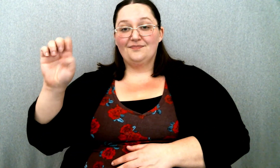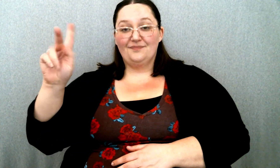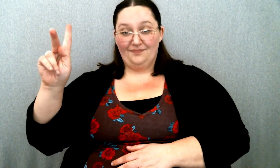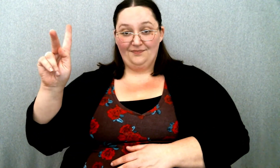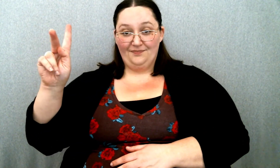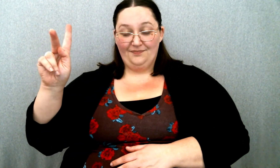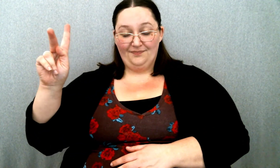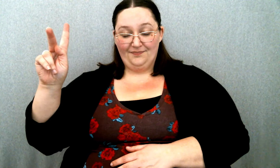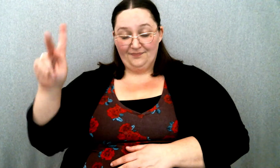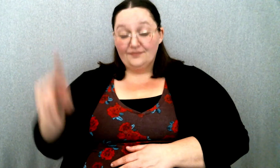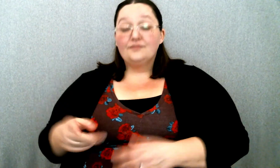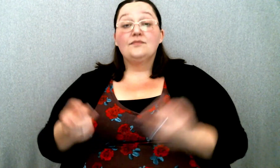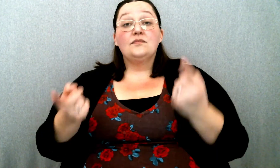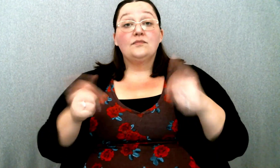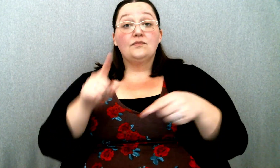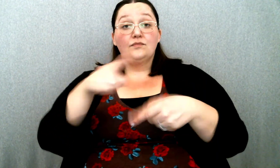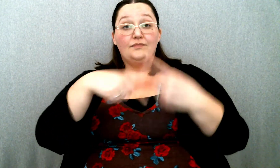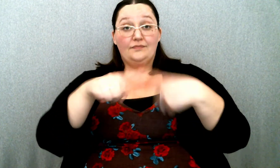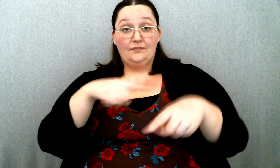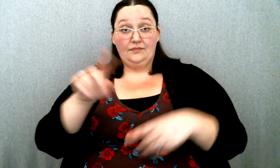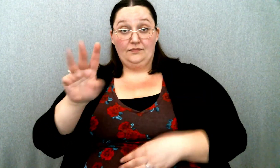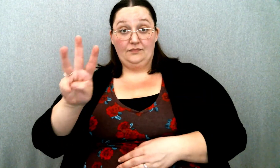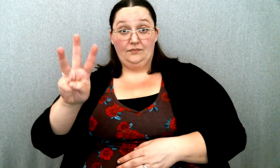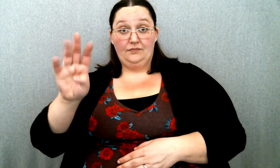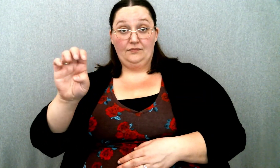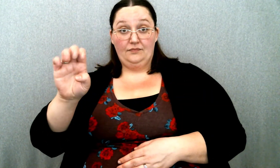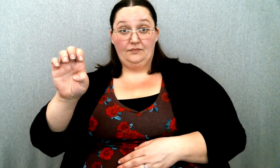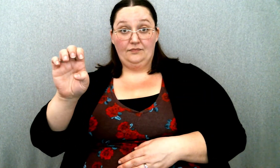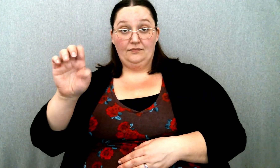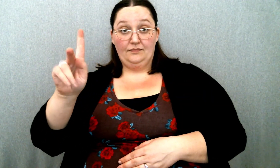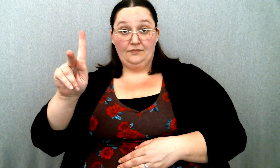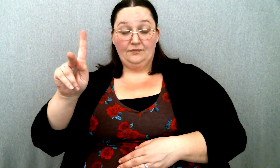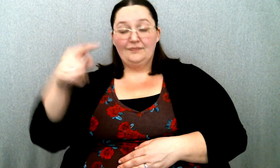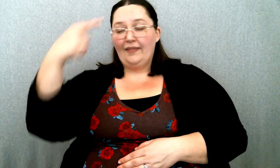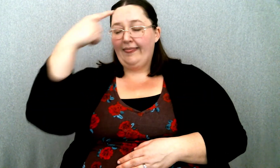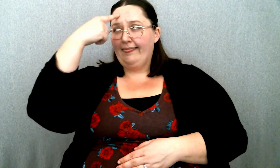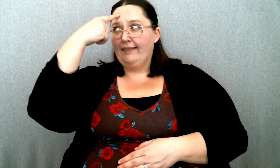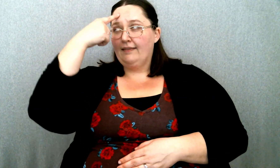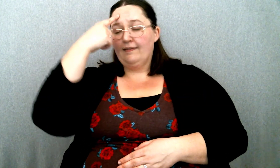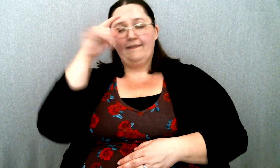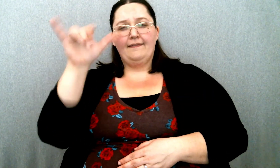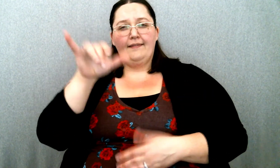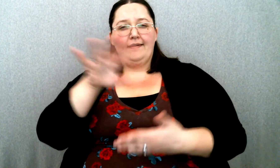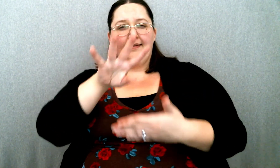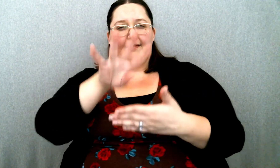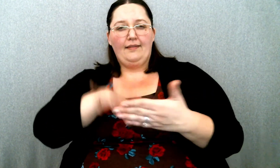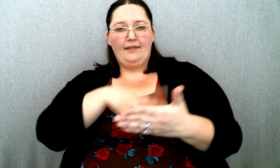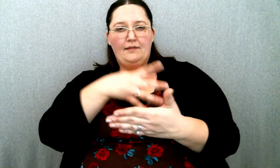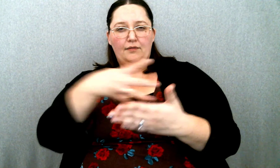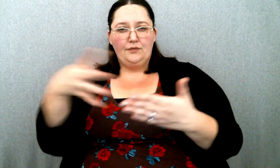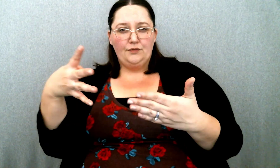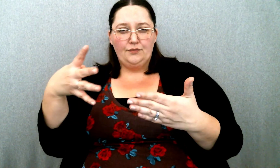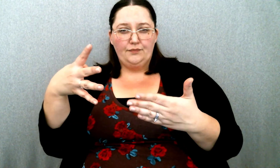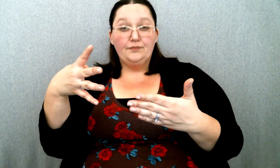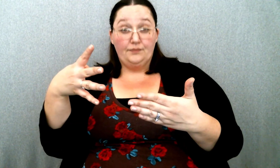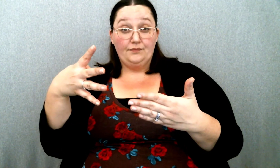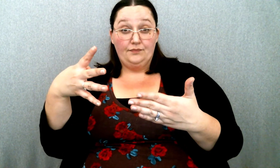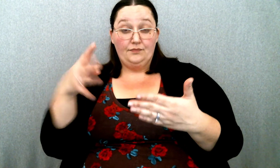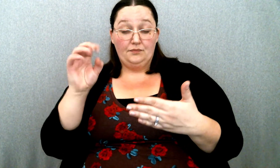First off, the sign week. When you're signing week, I want you to imagine a calendar. If